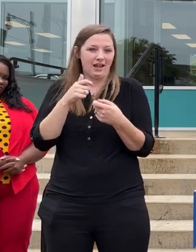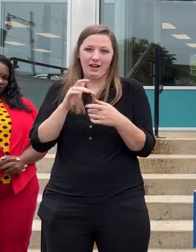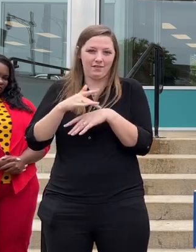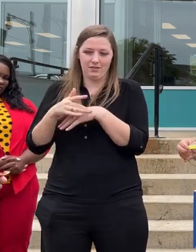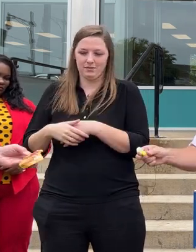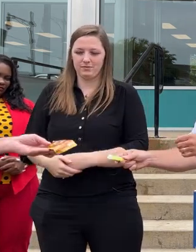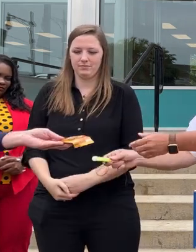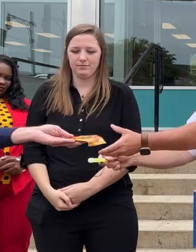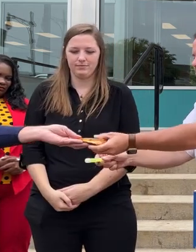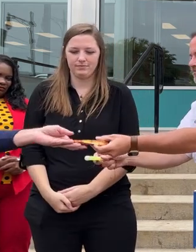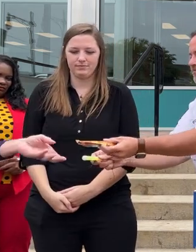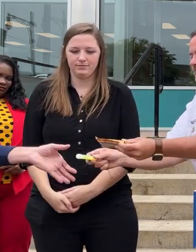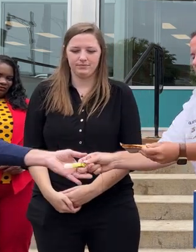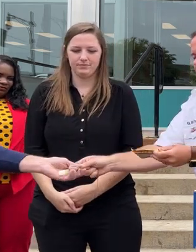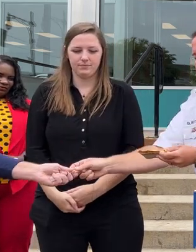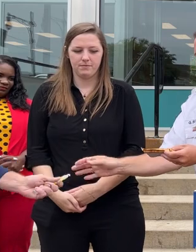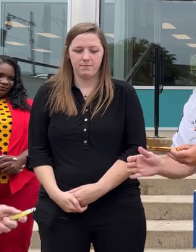available.